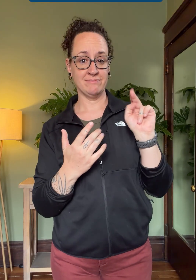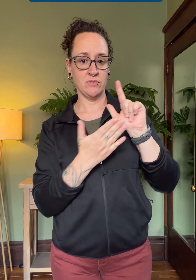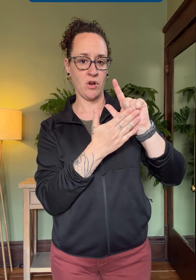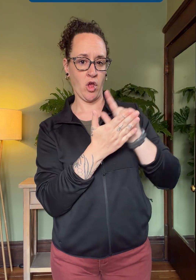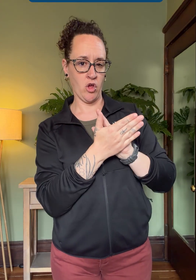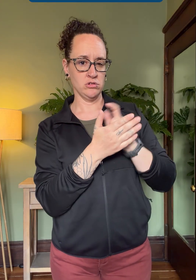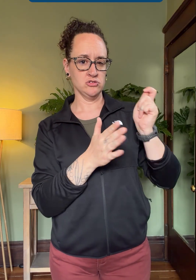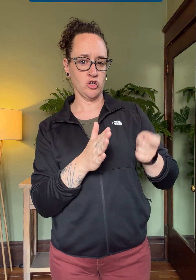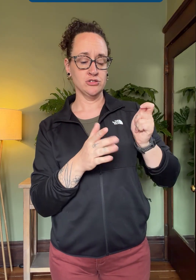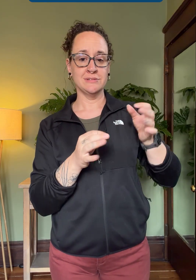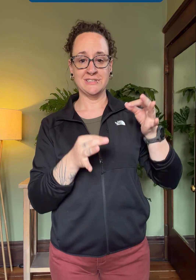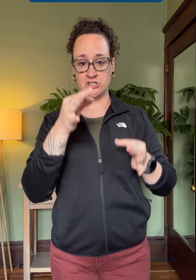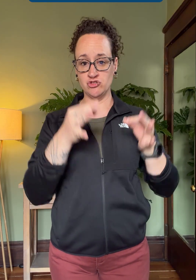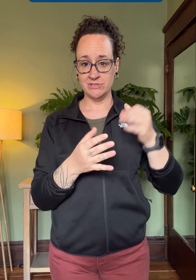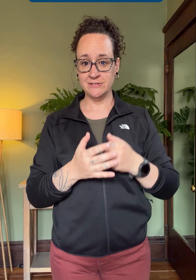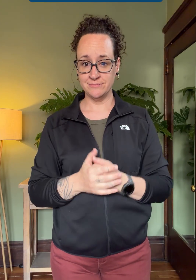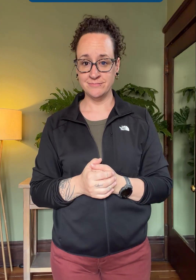administrative law judge hearing,